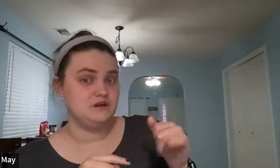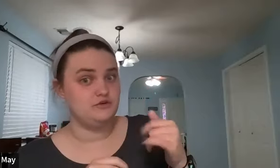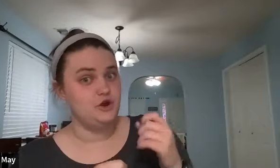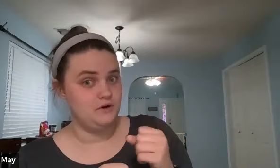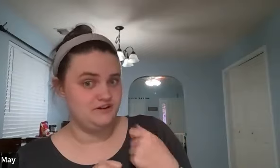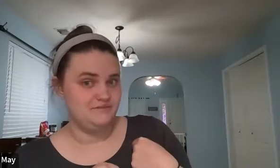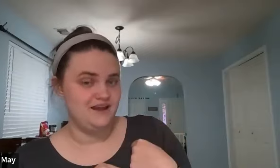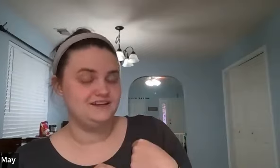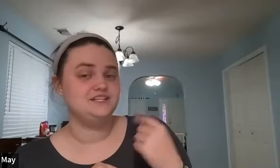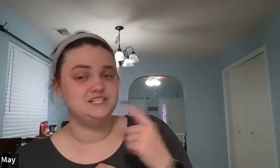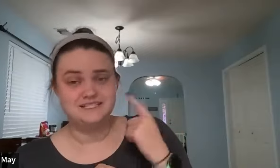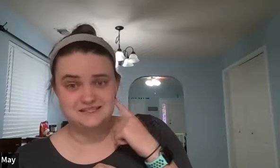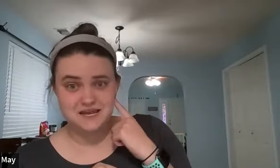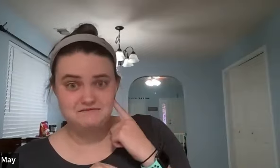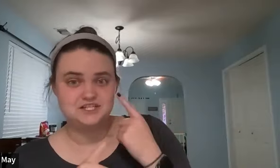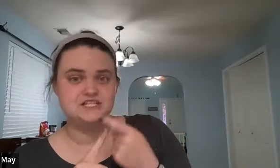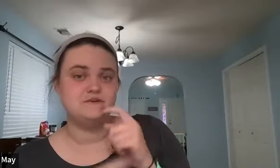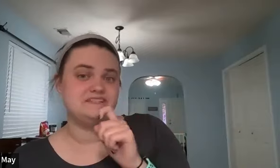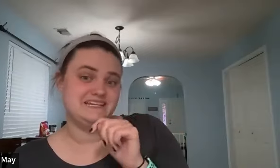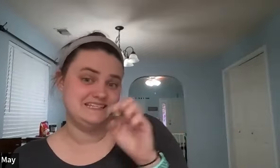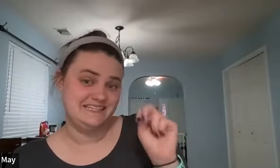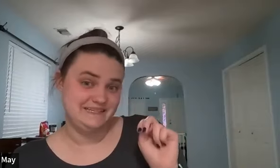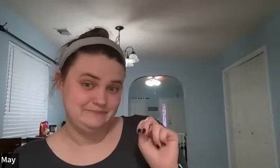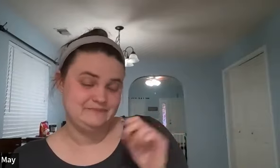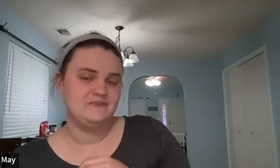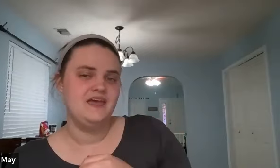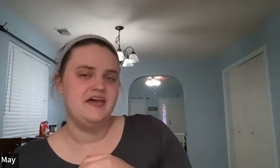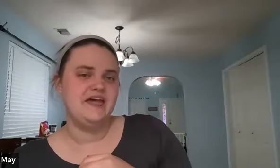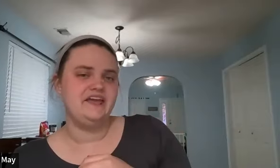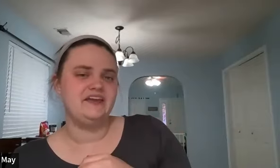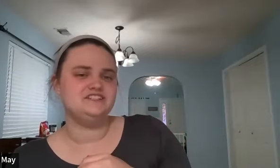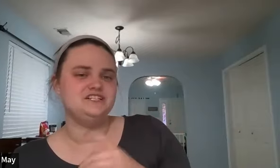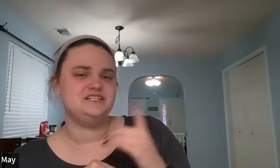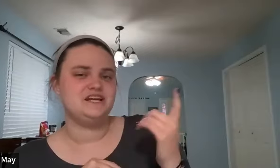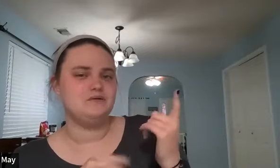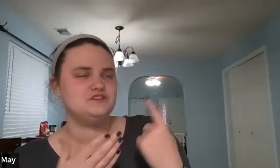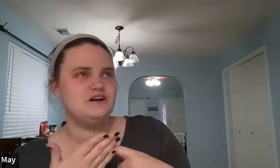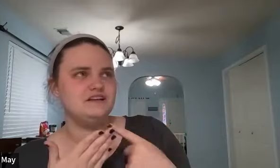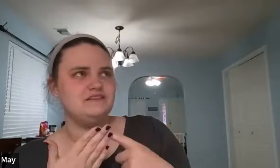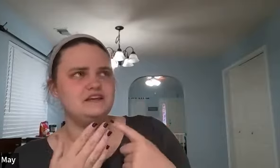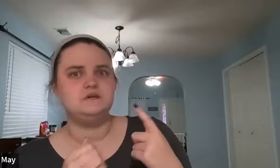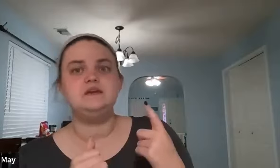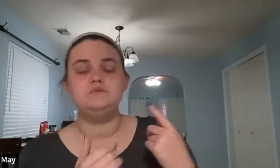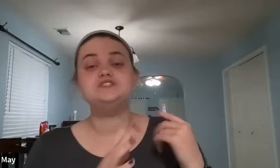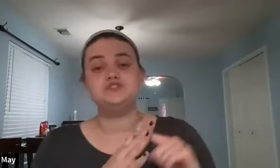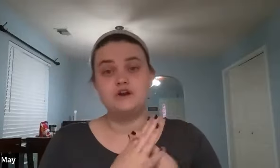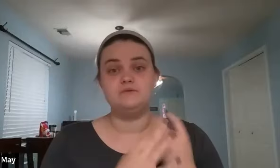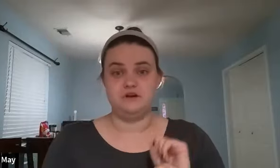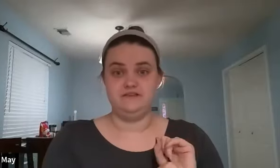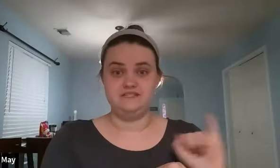another coworker of mine, she is deaf and she's from Tennessee. And she and I were talking like, because we started working the